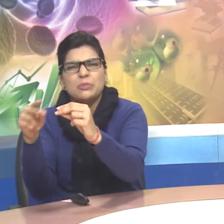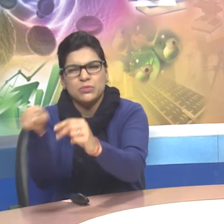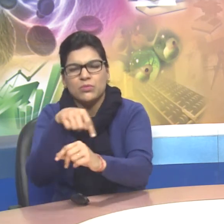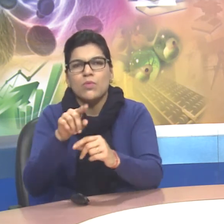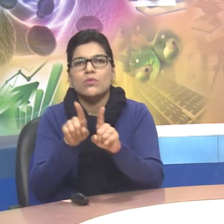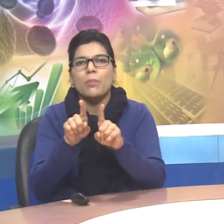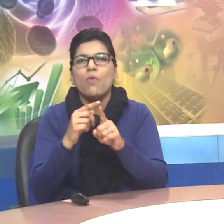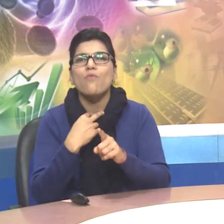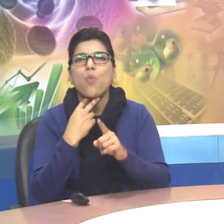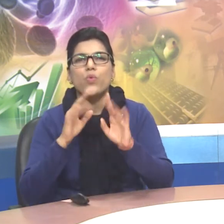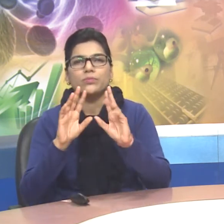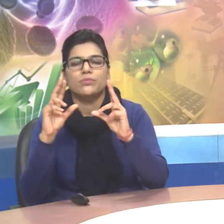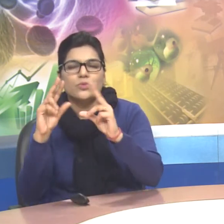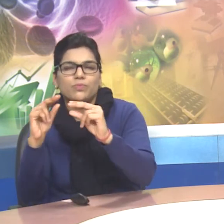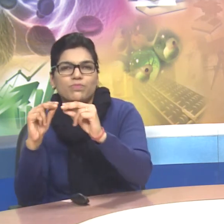Come, Aradhana,